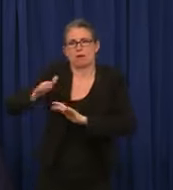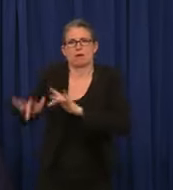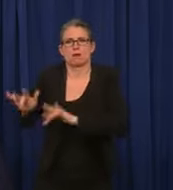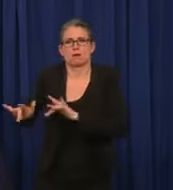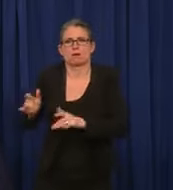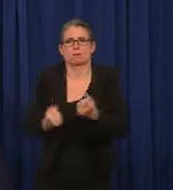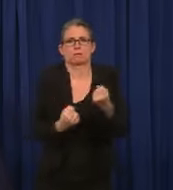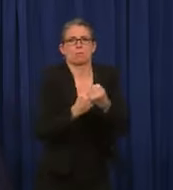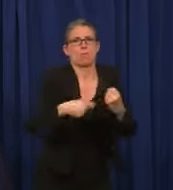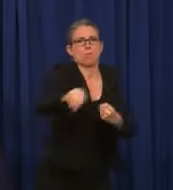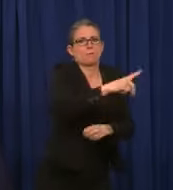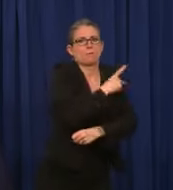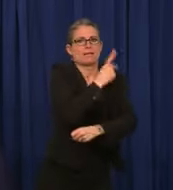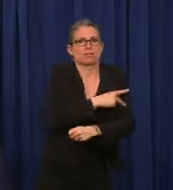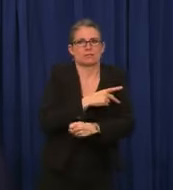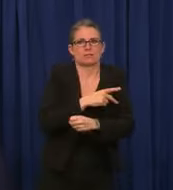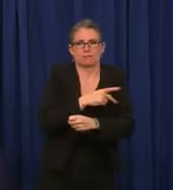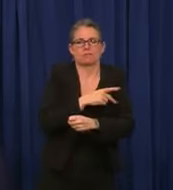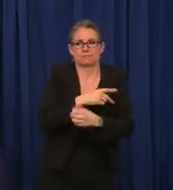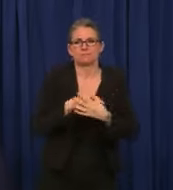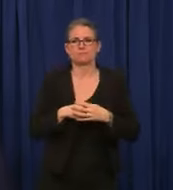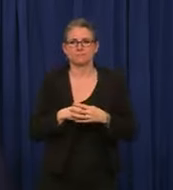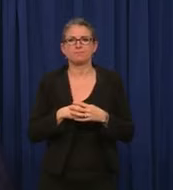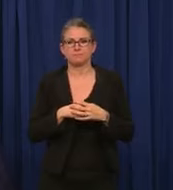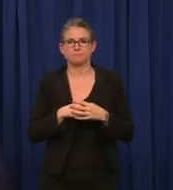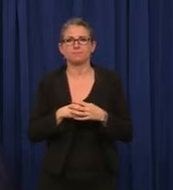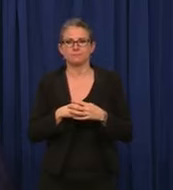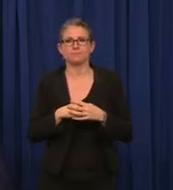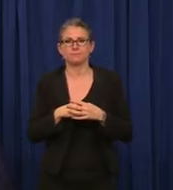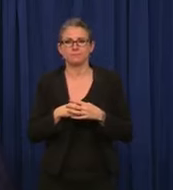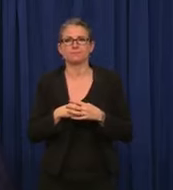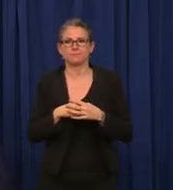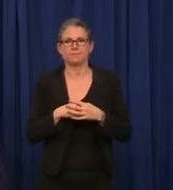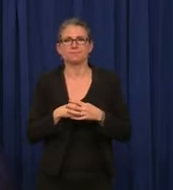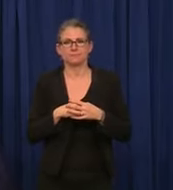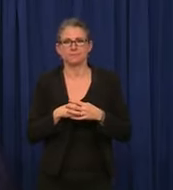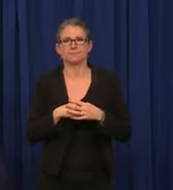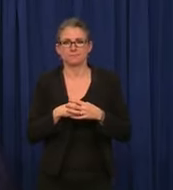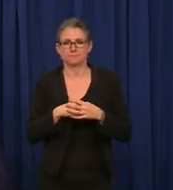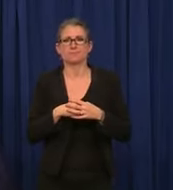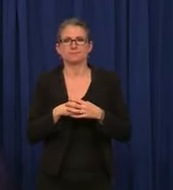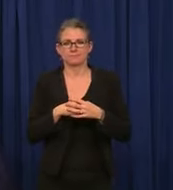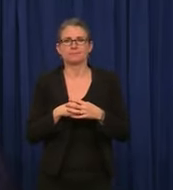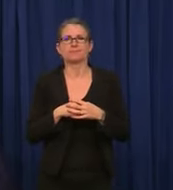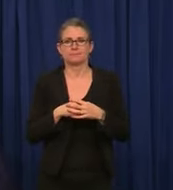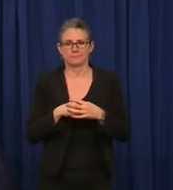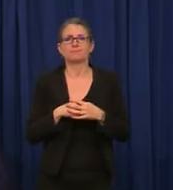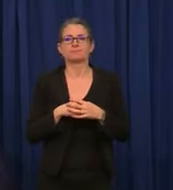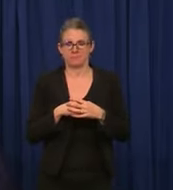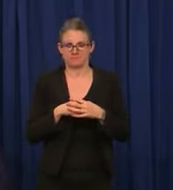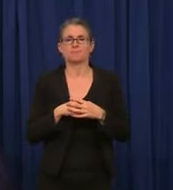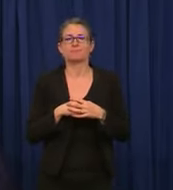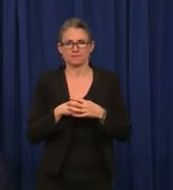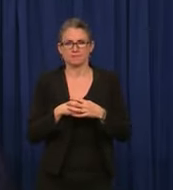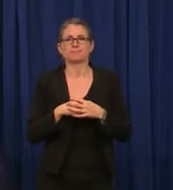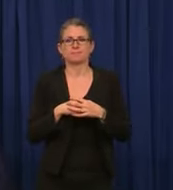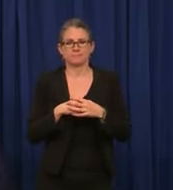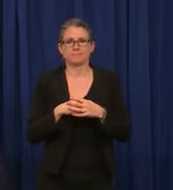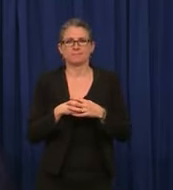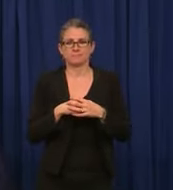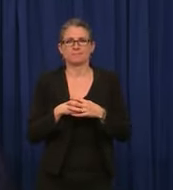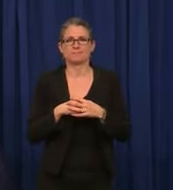critical members of the ventilation or critical care team, which are respiratory technicians and respiratory